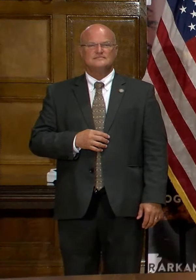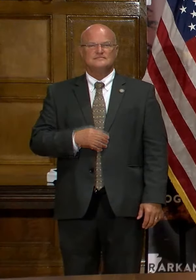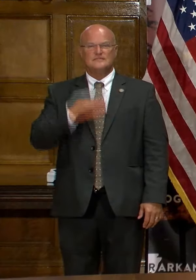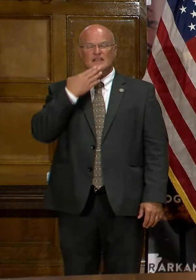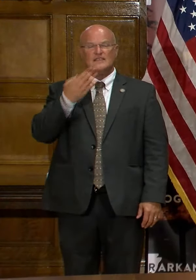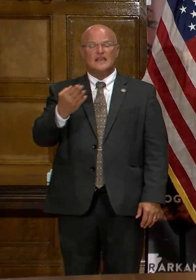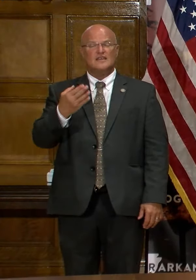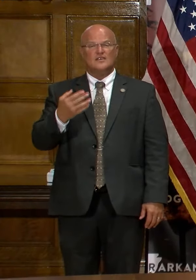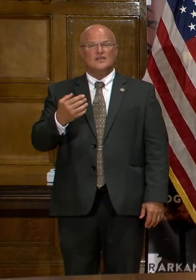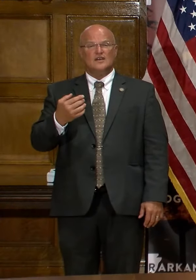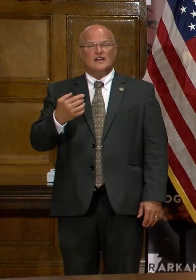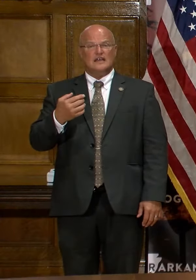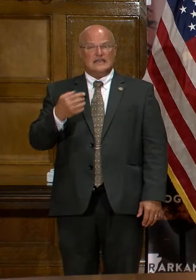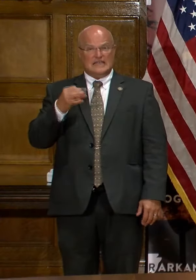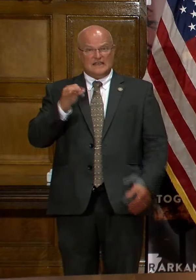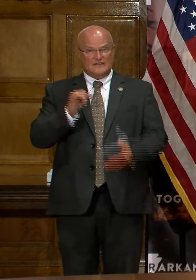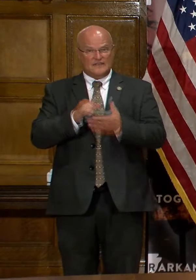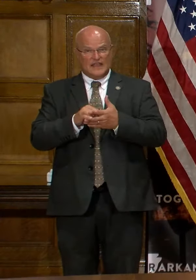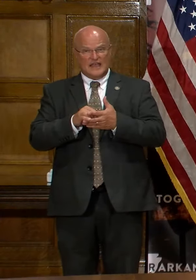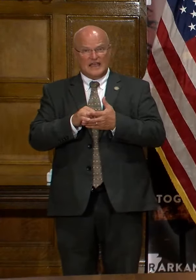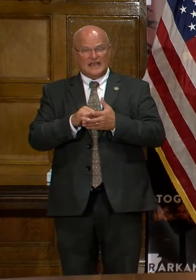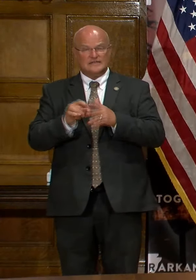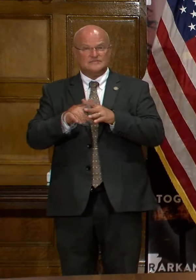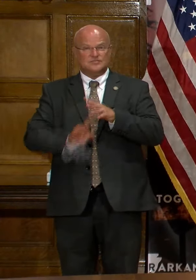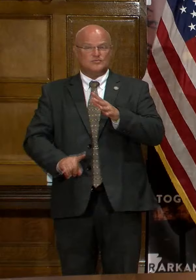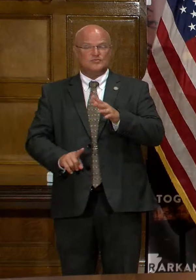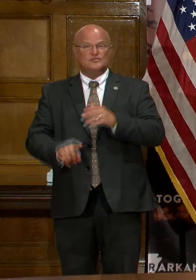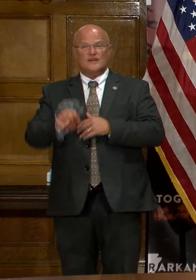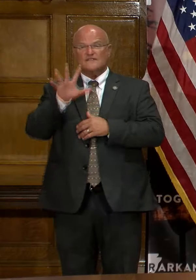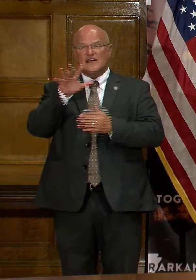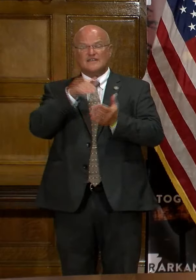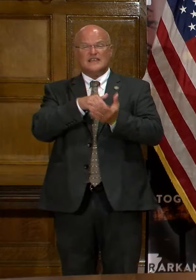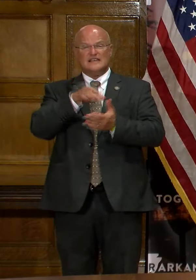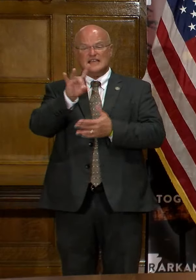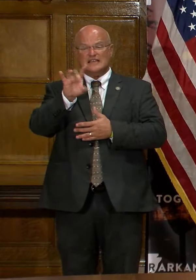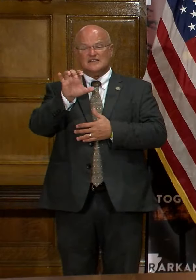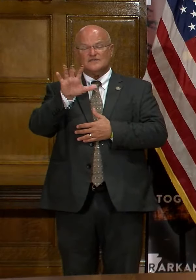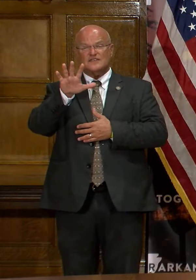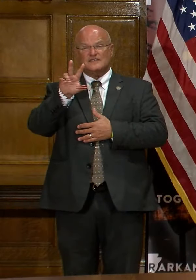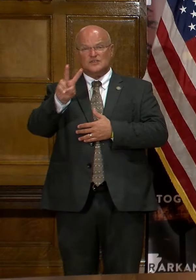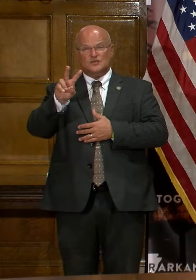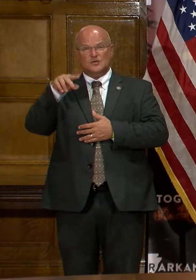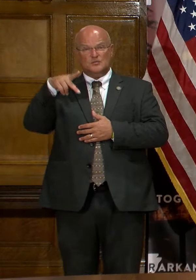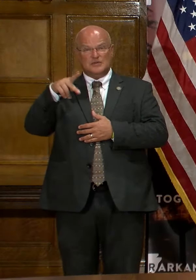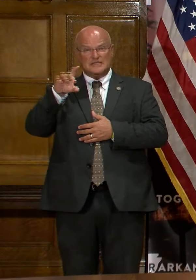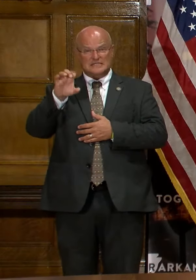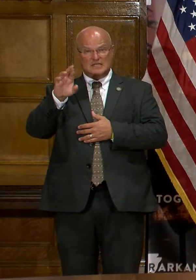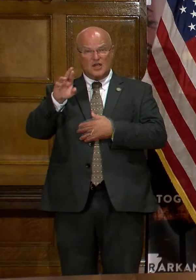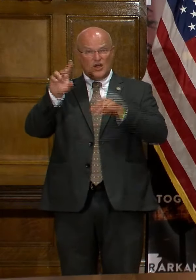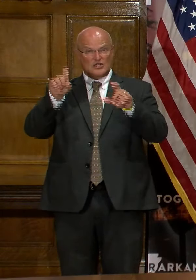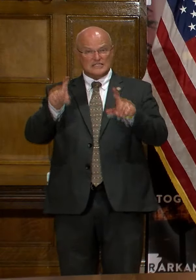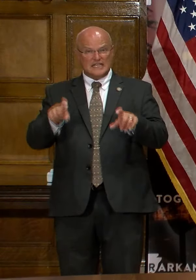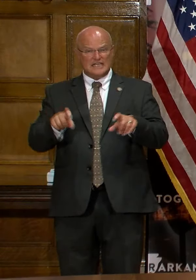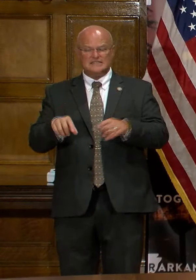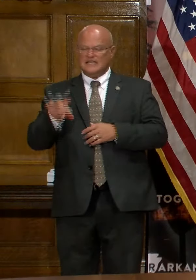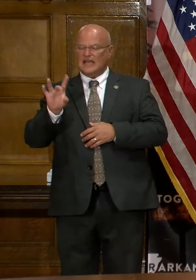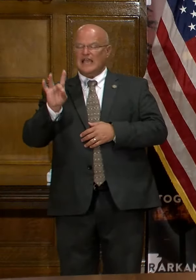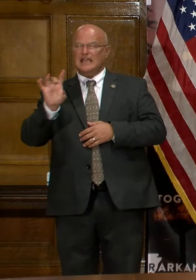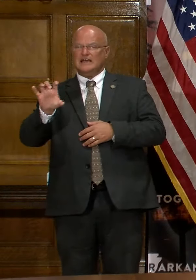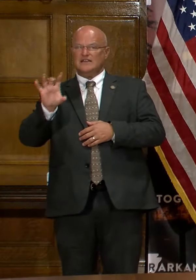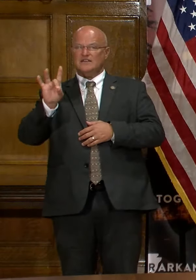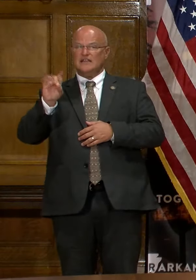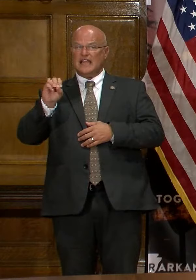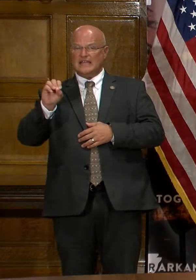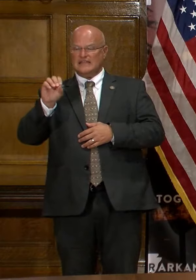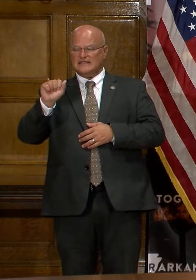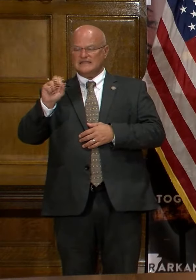Thank you. And in case that slipped through, in addition to the 5,852 PCR tests, we did 880